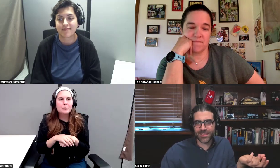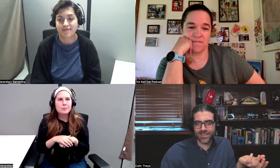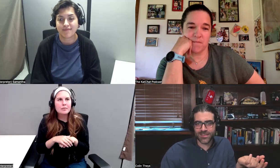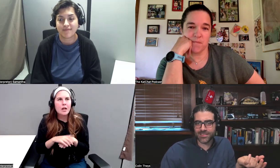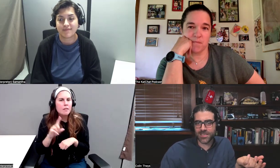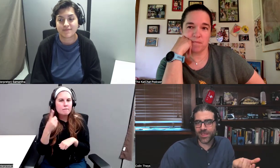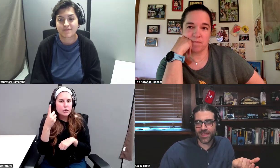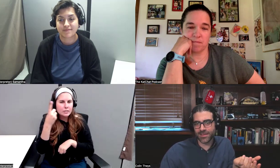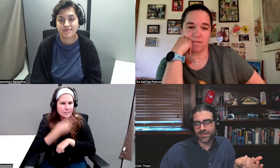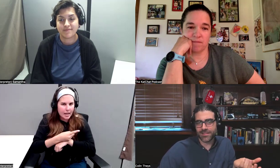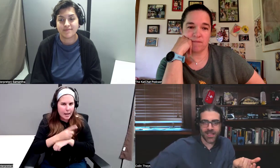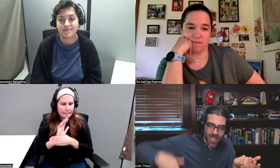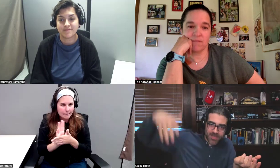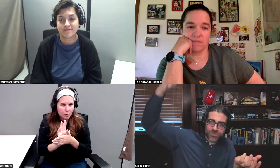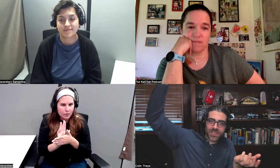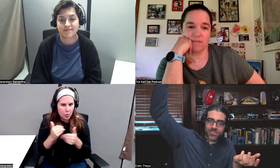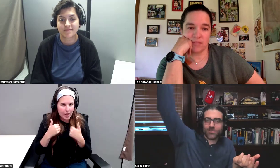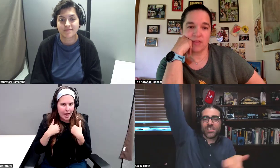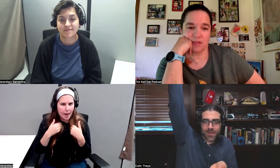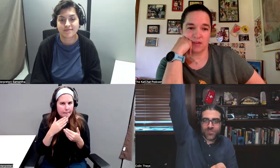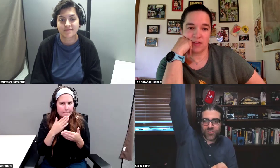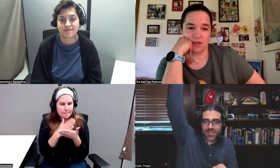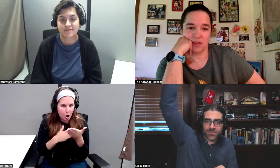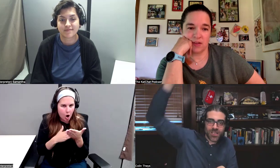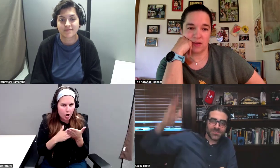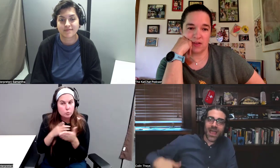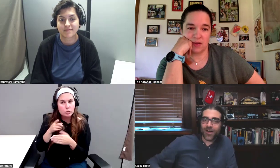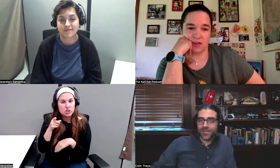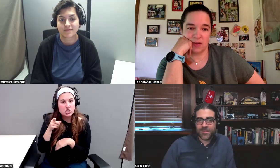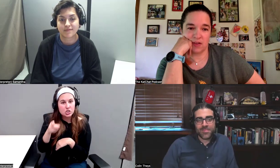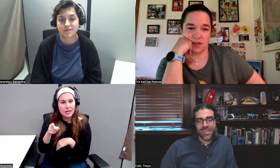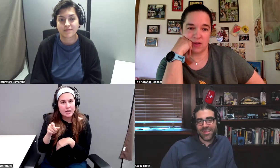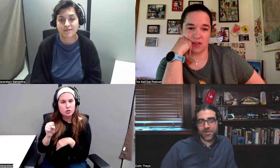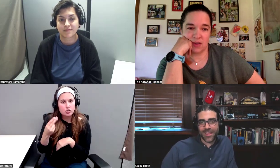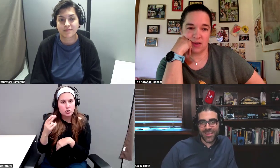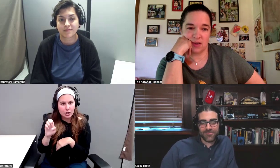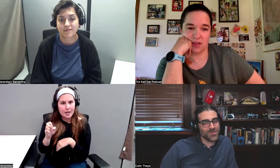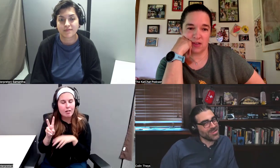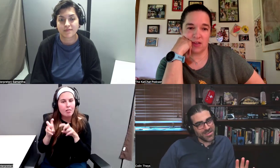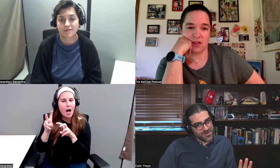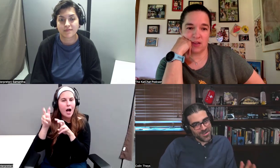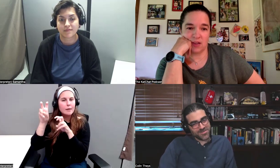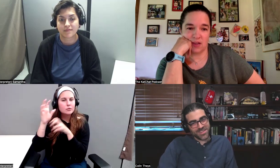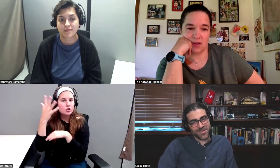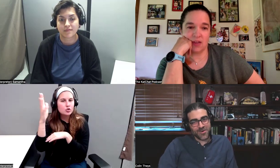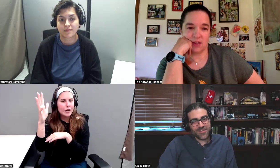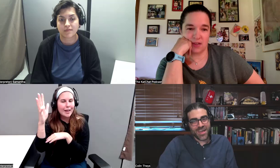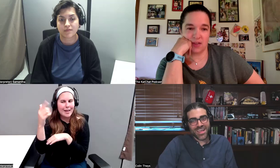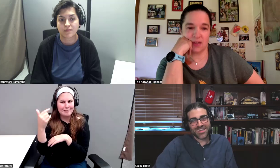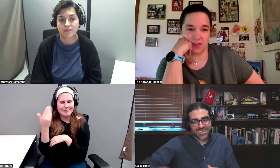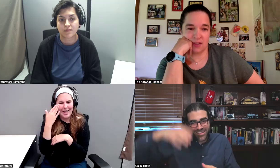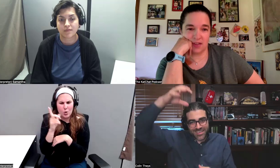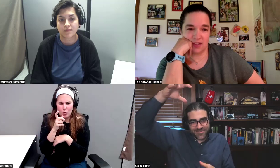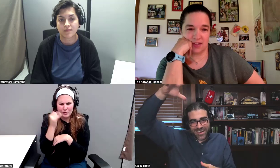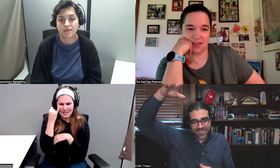movie, we did the scene where they climb a tree. She climbs a tree, and then she comes down, and they were like, I don't remember whose idea it was, but they were like, what if